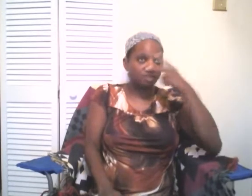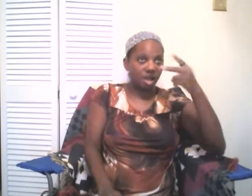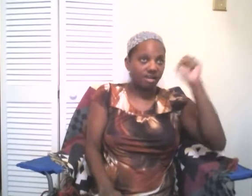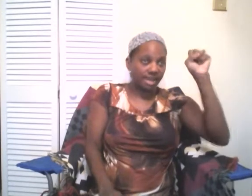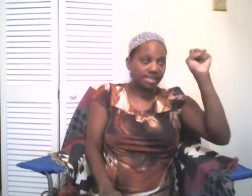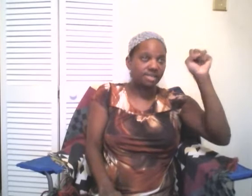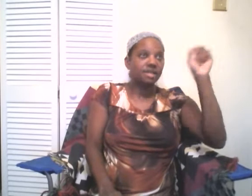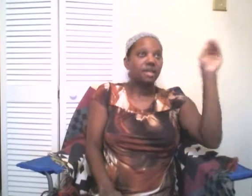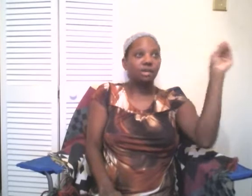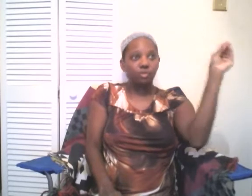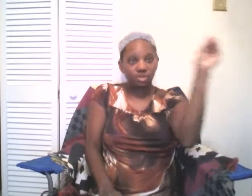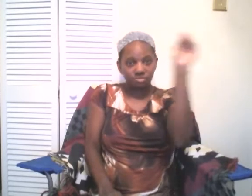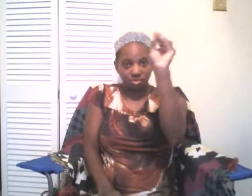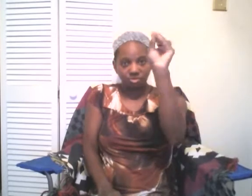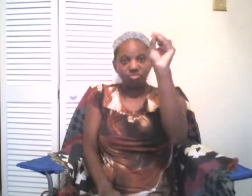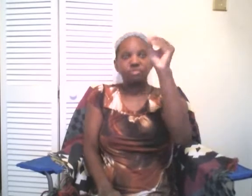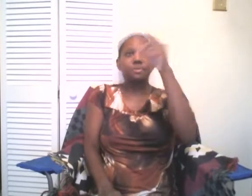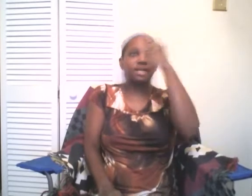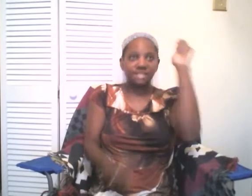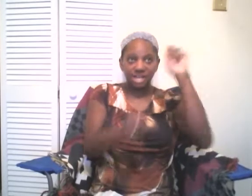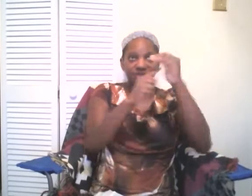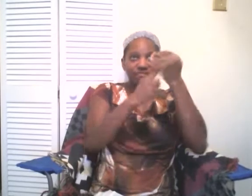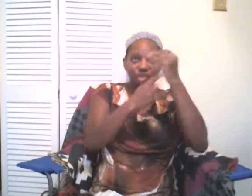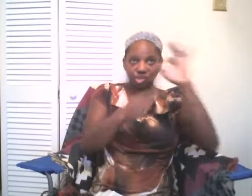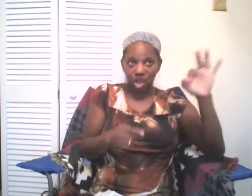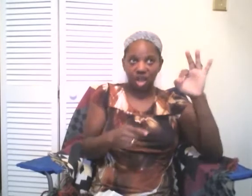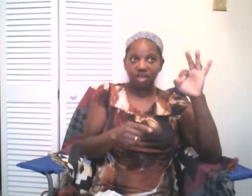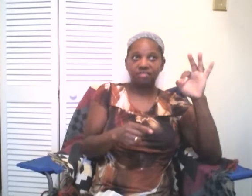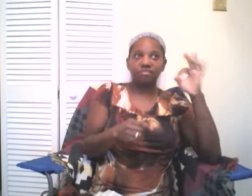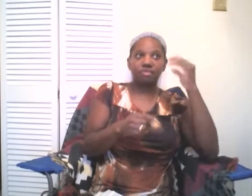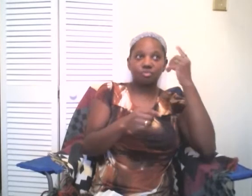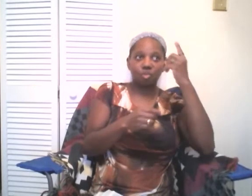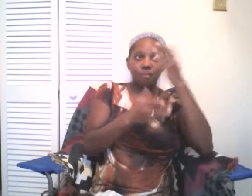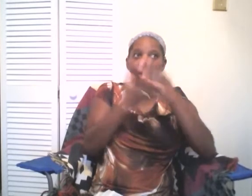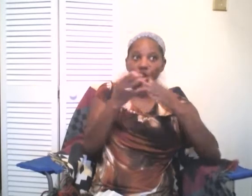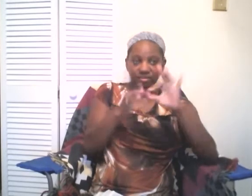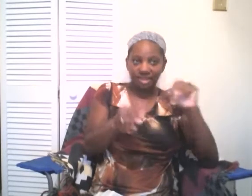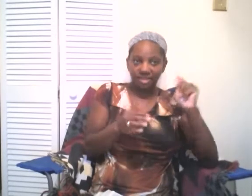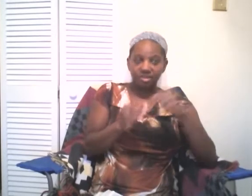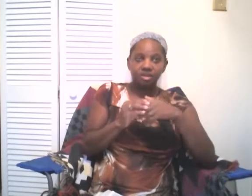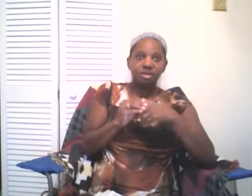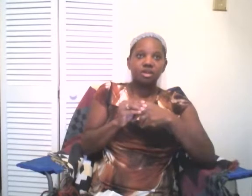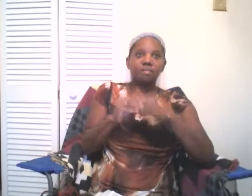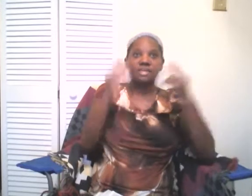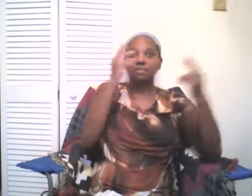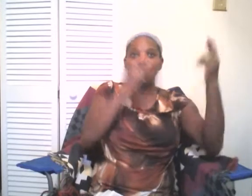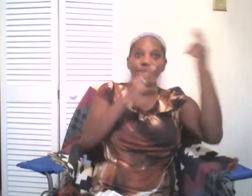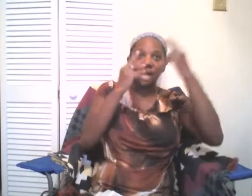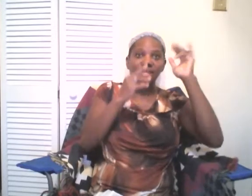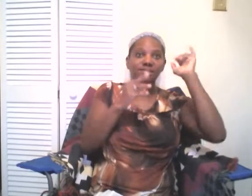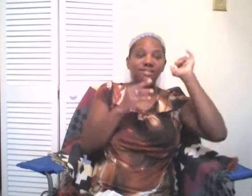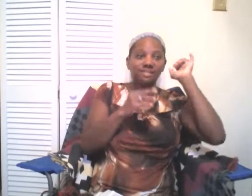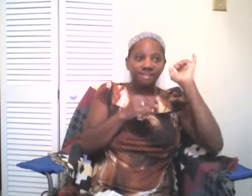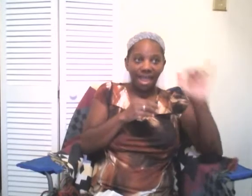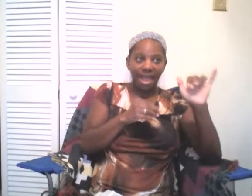saw, yes, it was moved because I had turned it off, one part of it, but didn't realize that